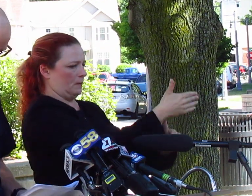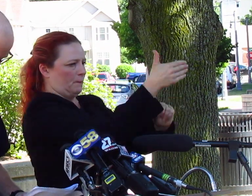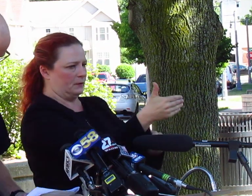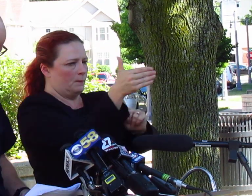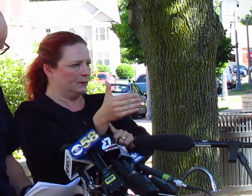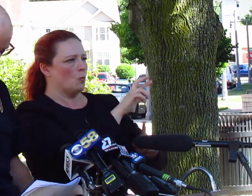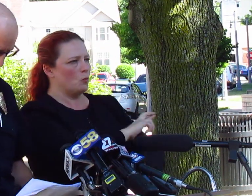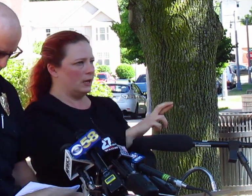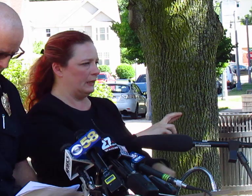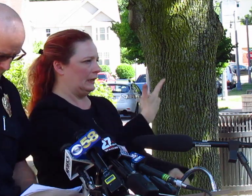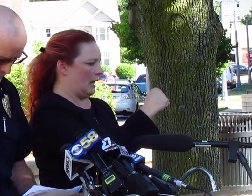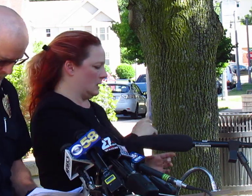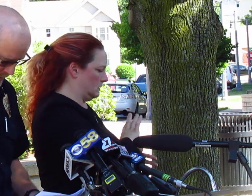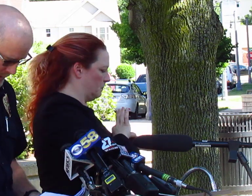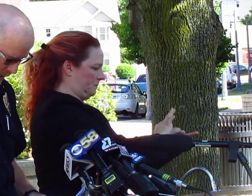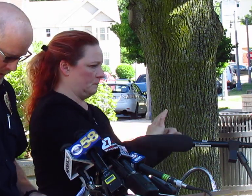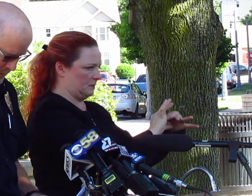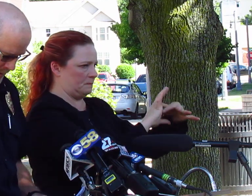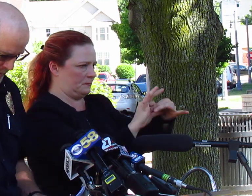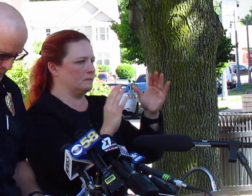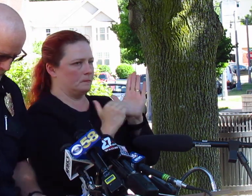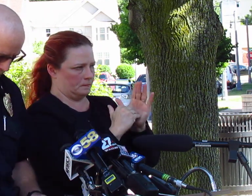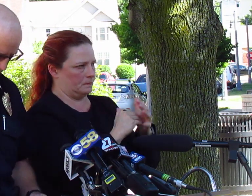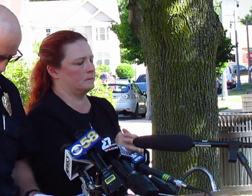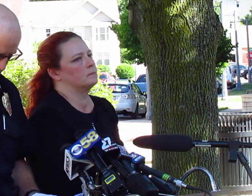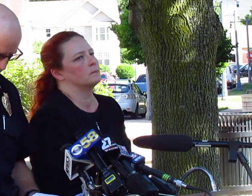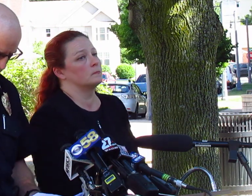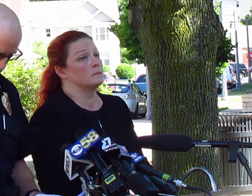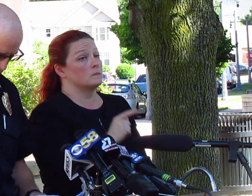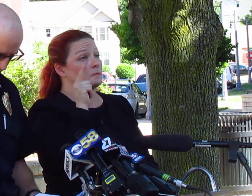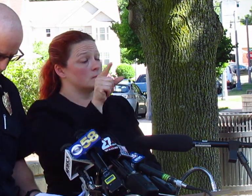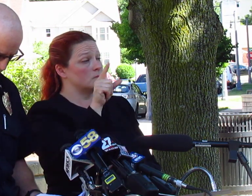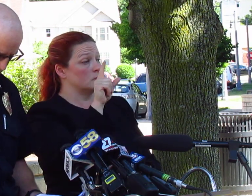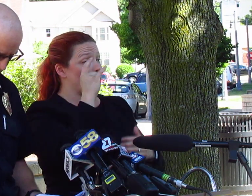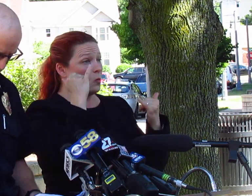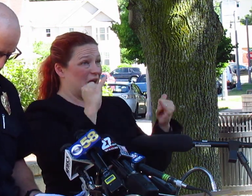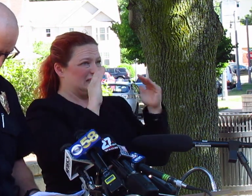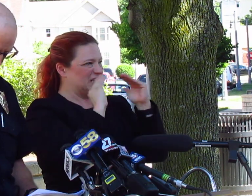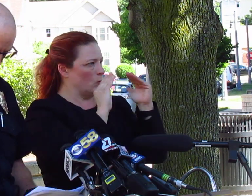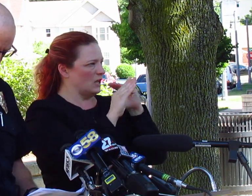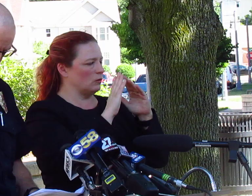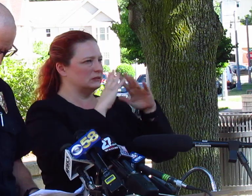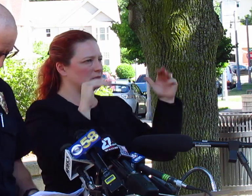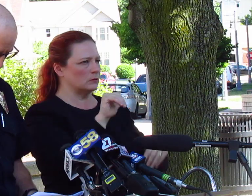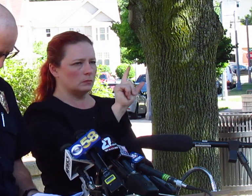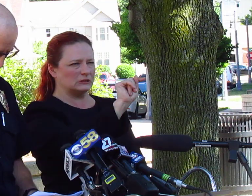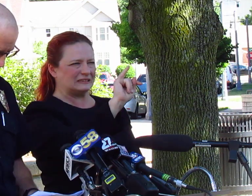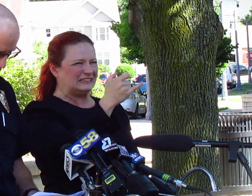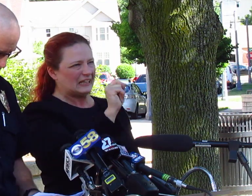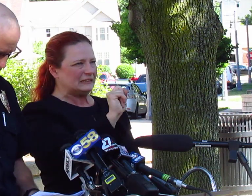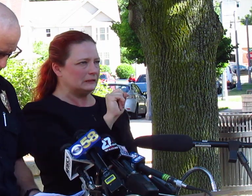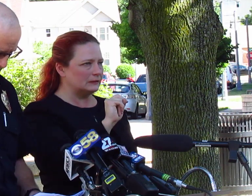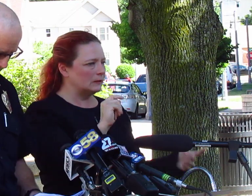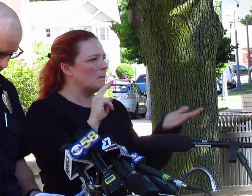with the appropriate business owners on that. The downtown systems are tight, meaning there's no gas leaks. They've been checked with handhelds,